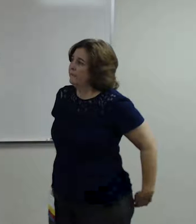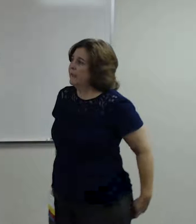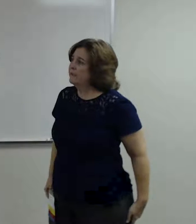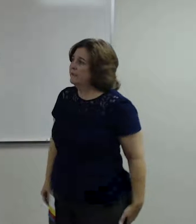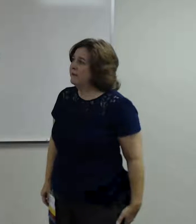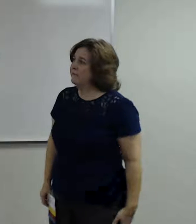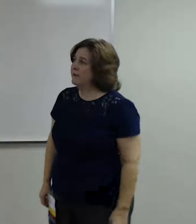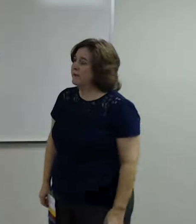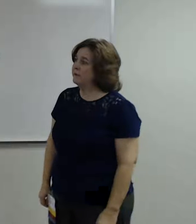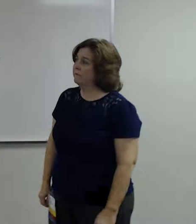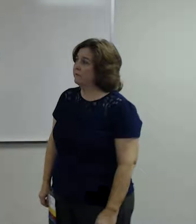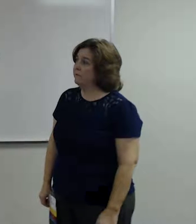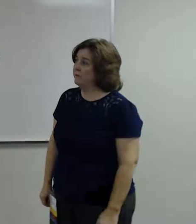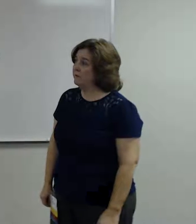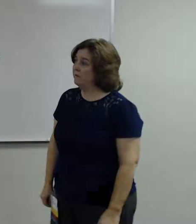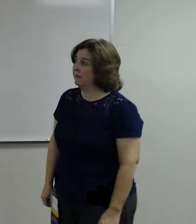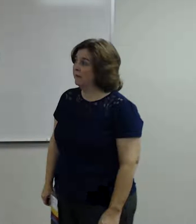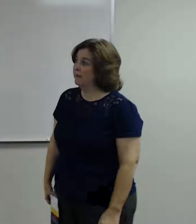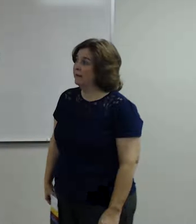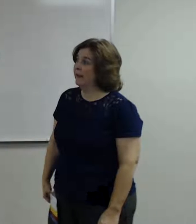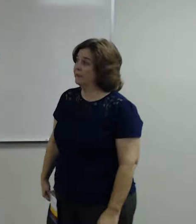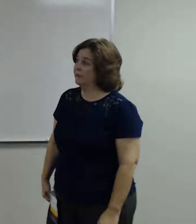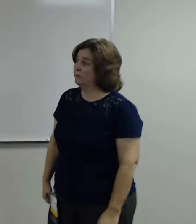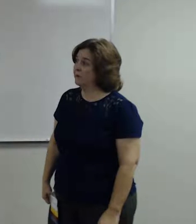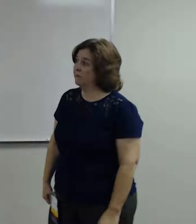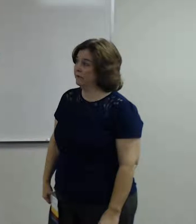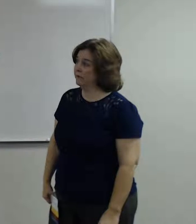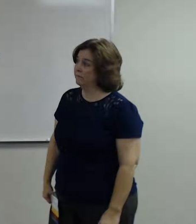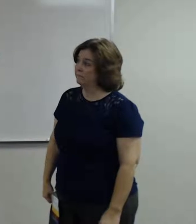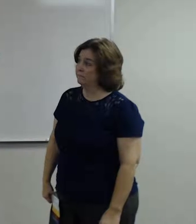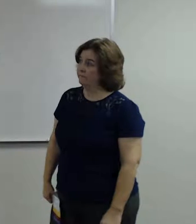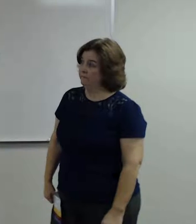get some information from you all as interpreters,